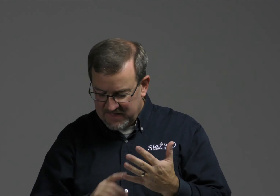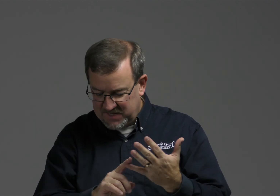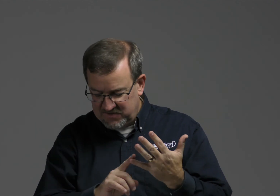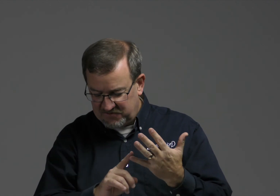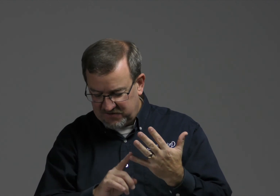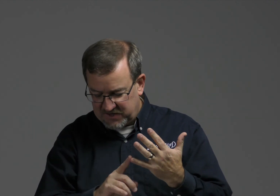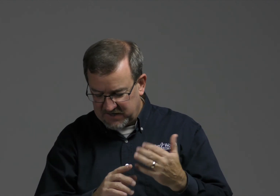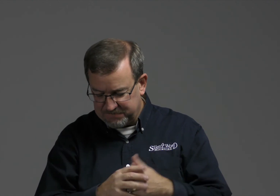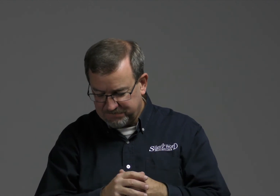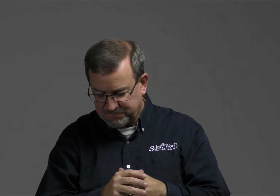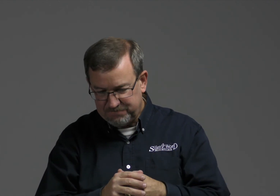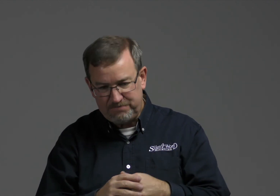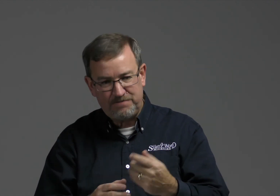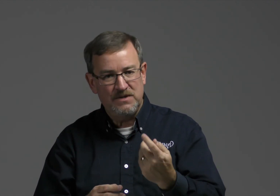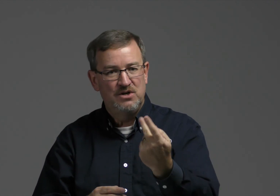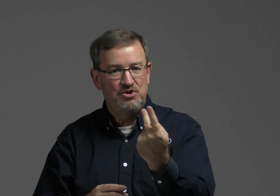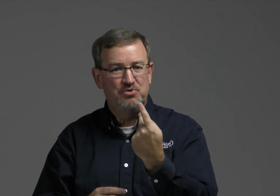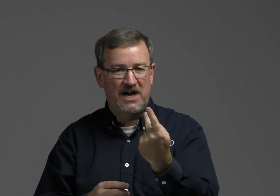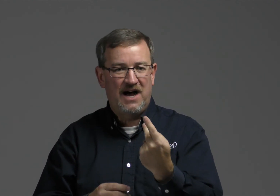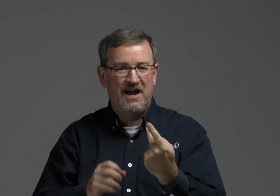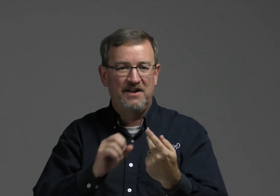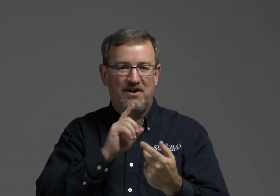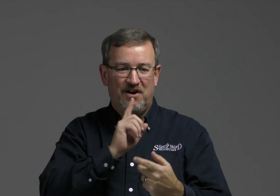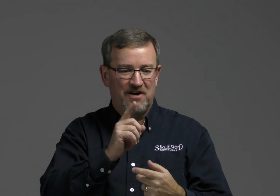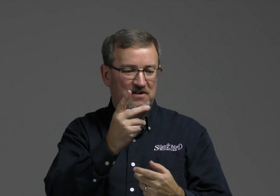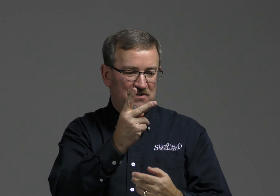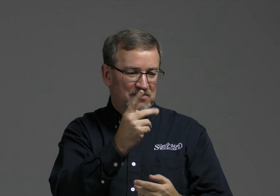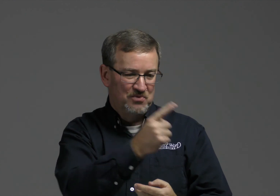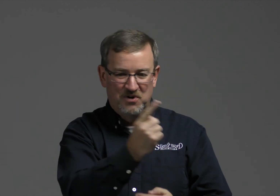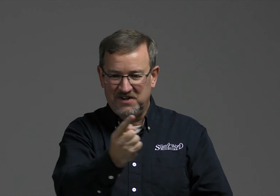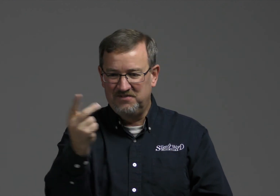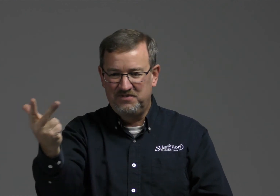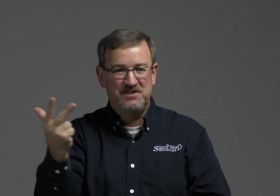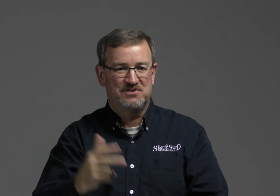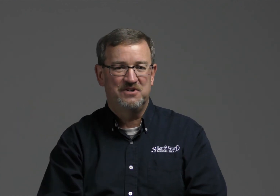Let me give you the fifth thing. You and I are one of these three.